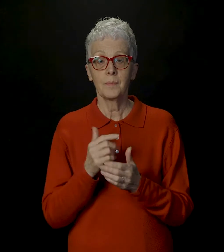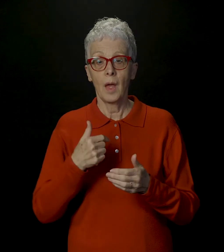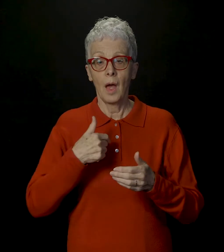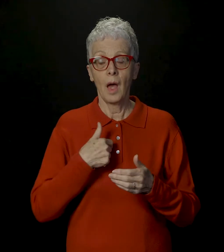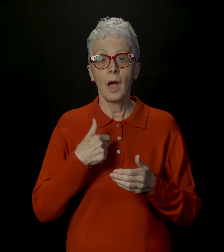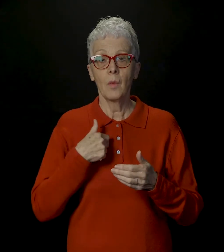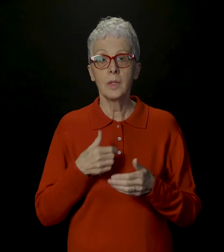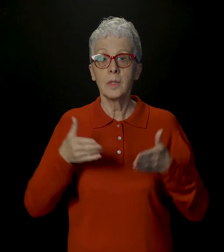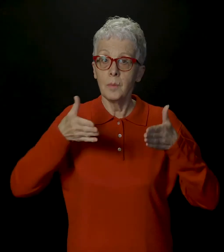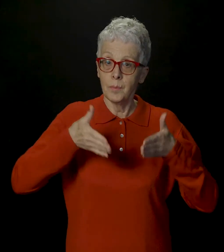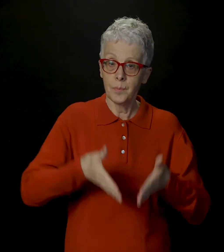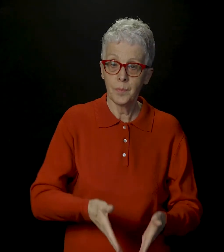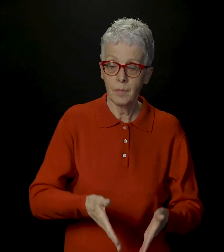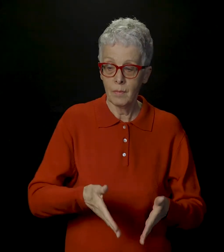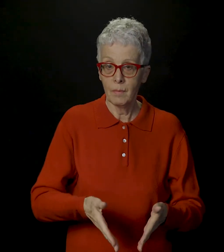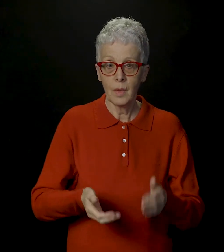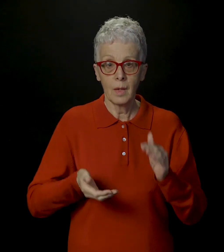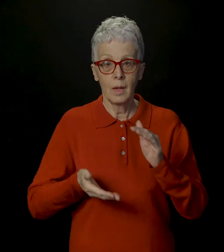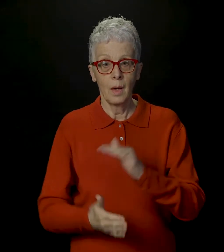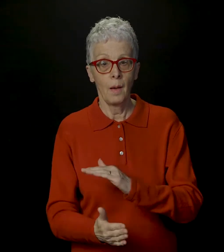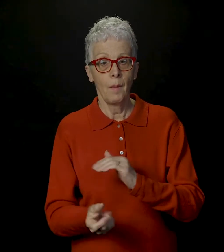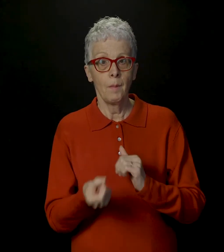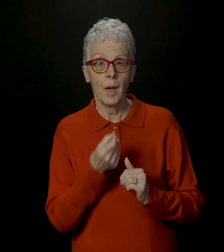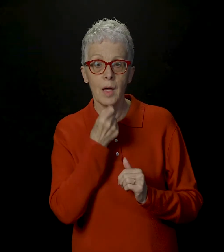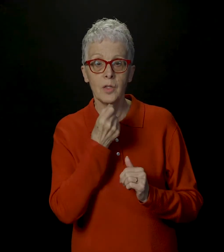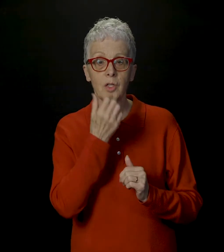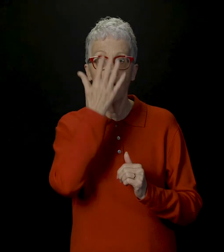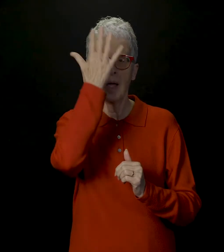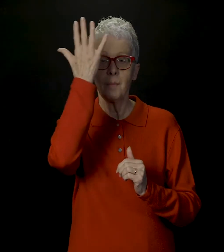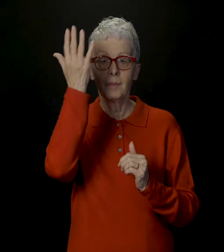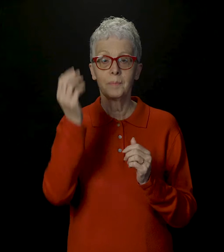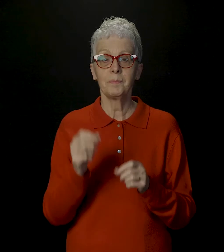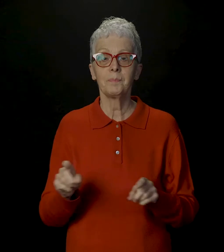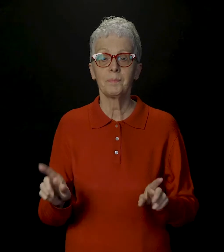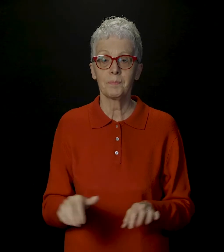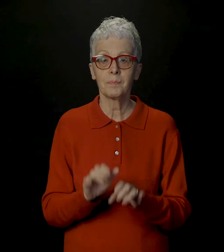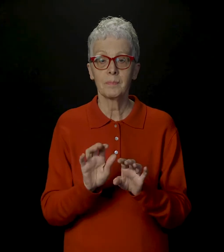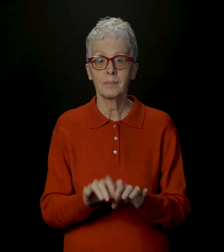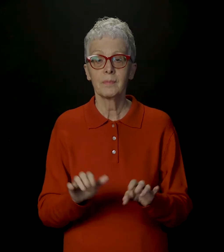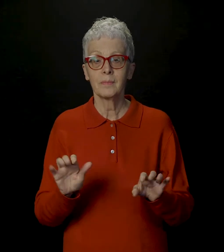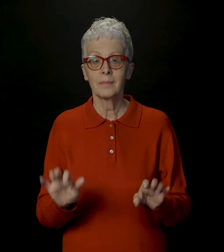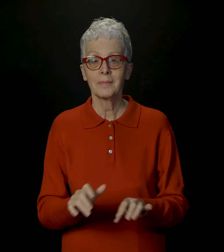I was buried beneath my shame.